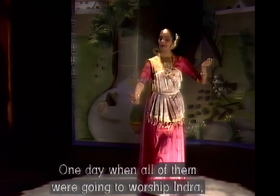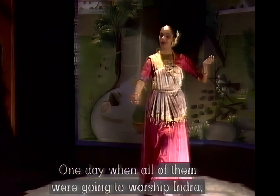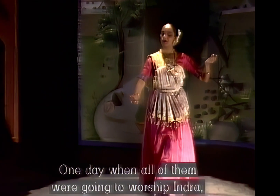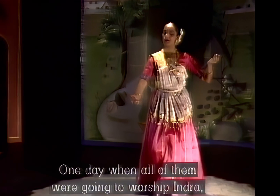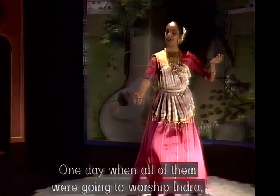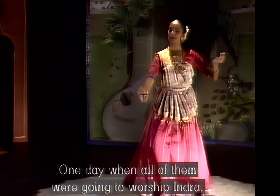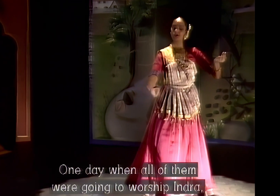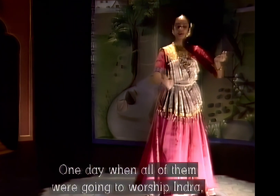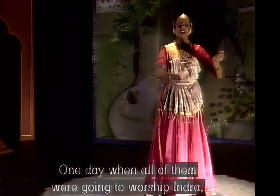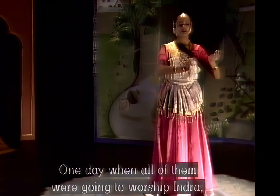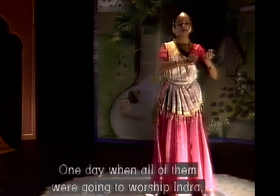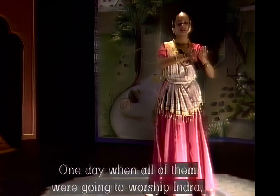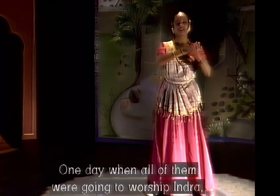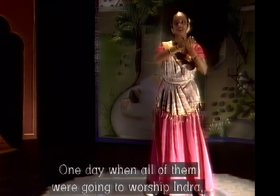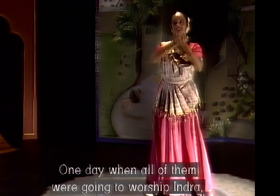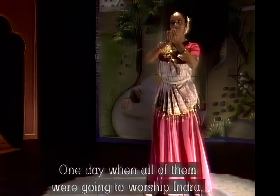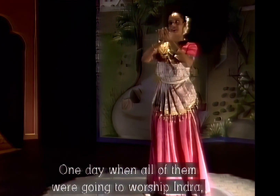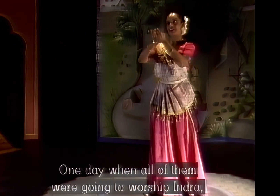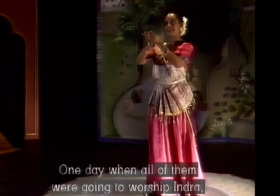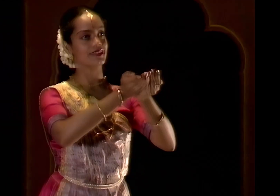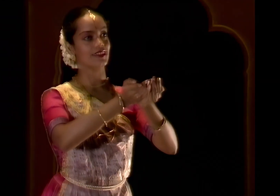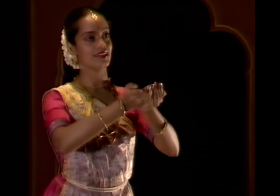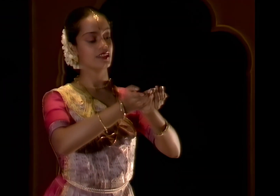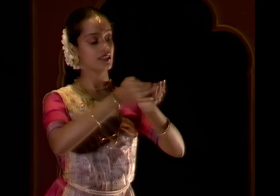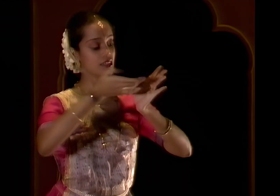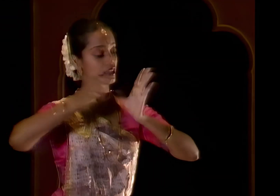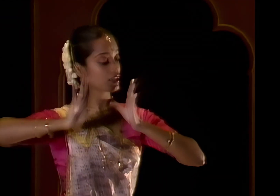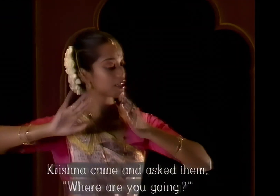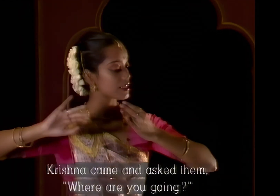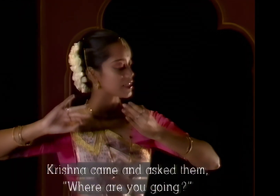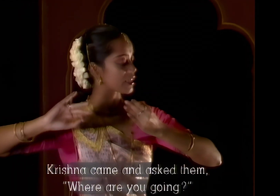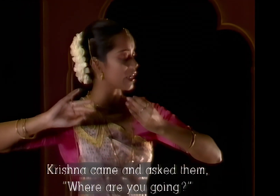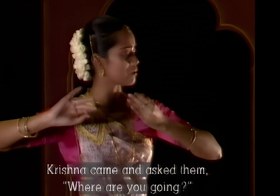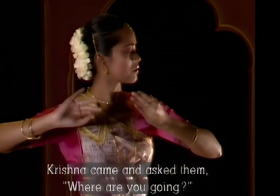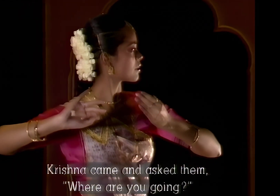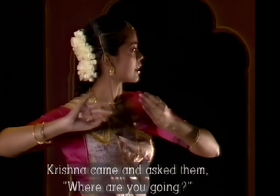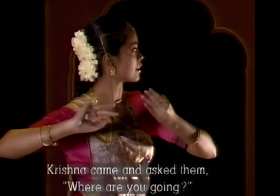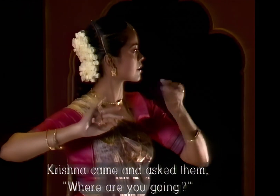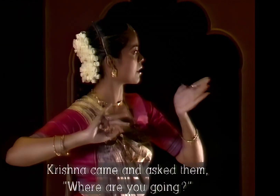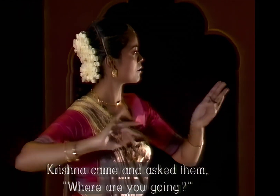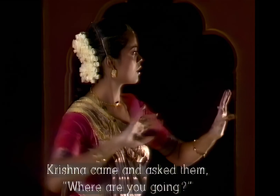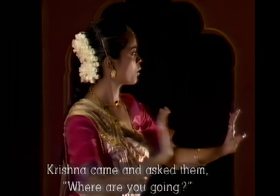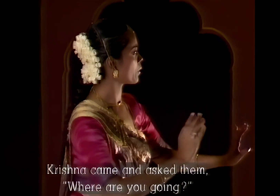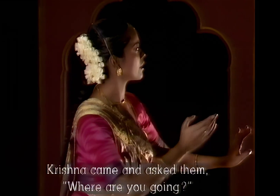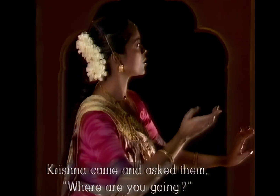were going to worship Indra, Krishna came and asked them, "Where are you